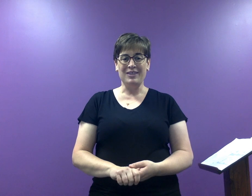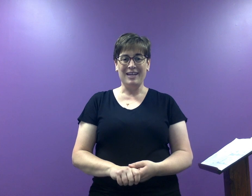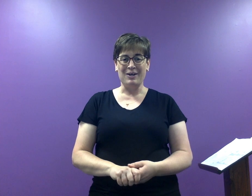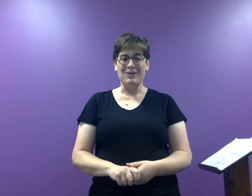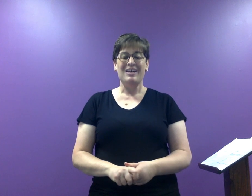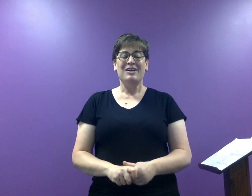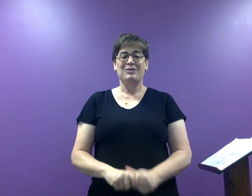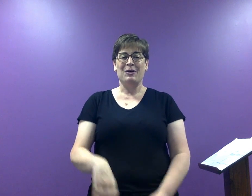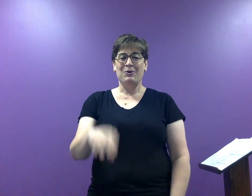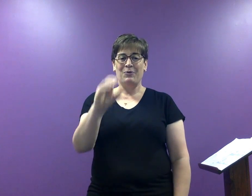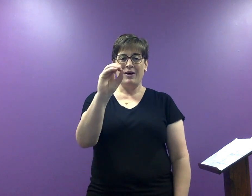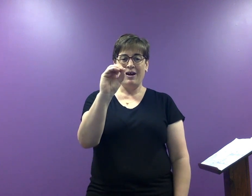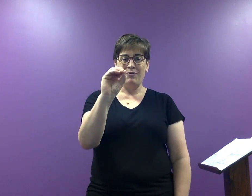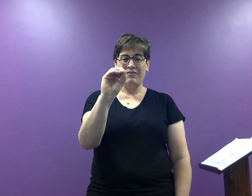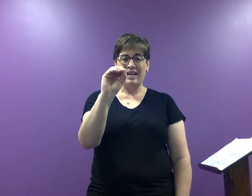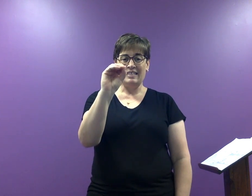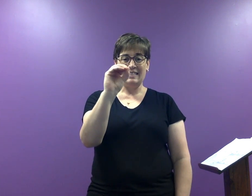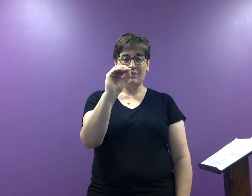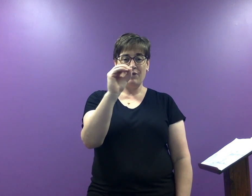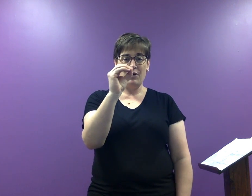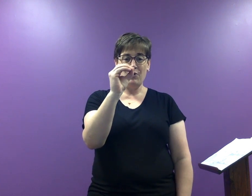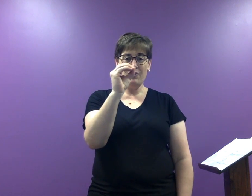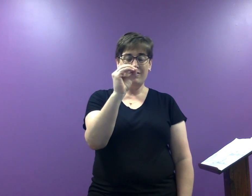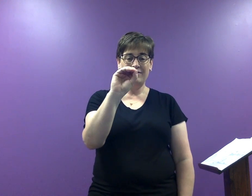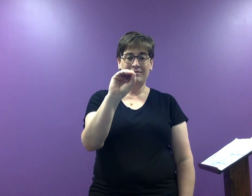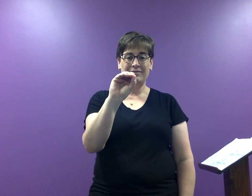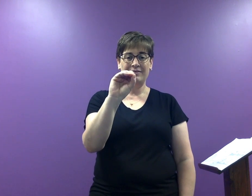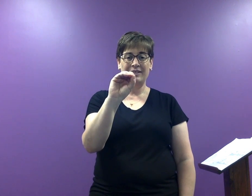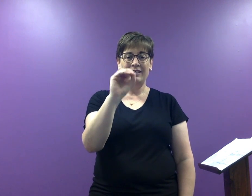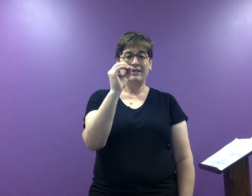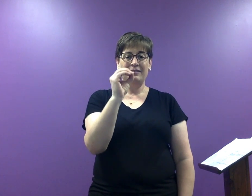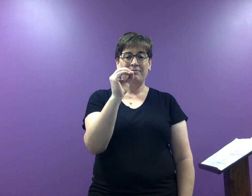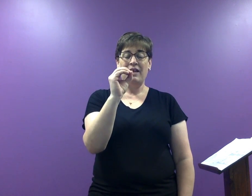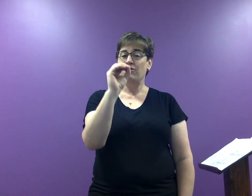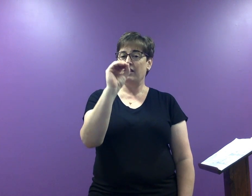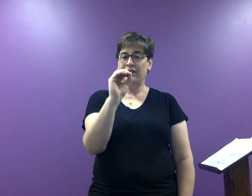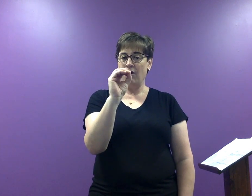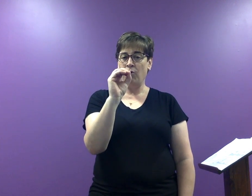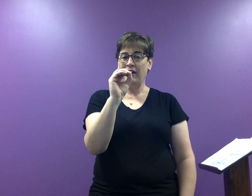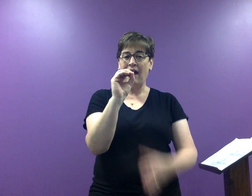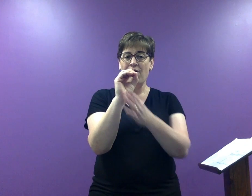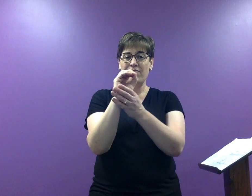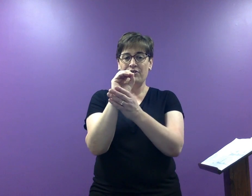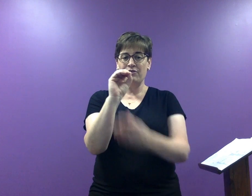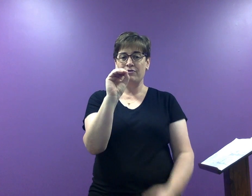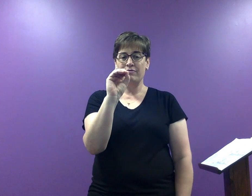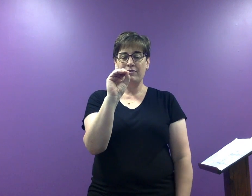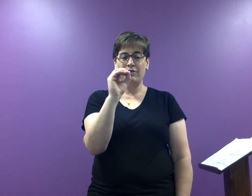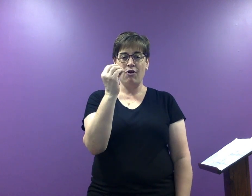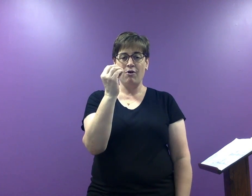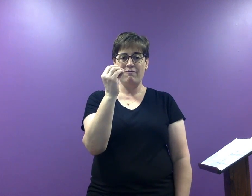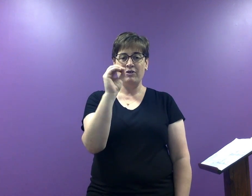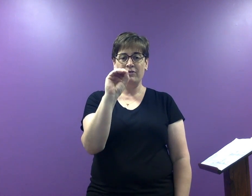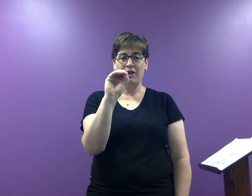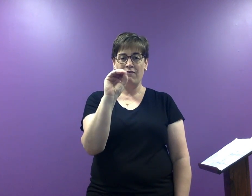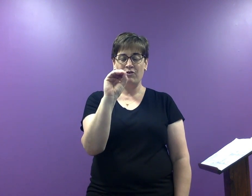there. So we've got 0, and you can hold it however your arm feels